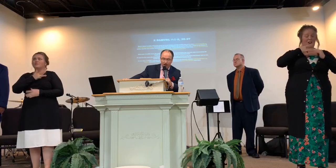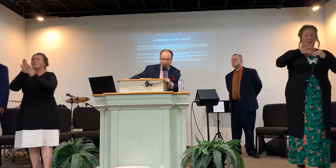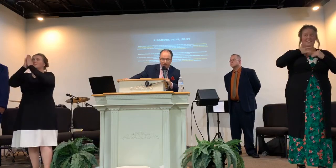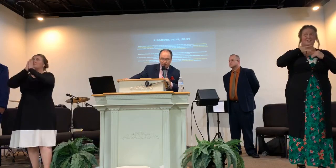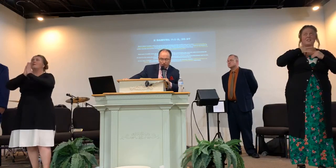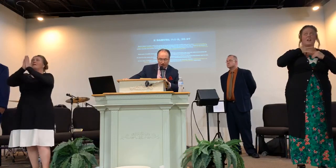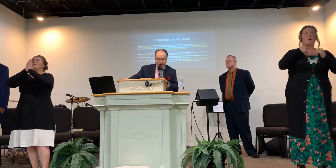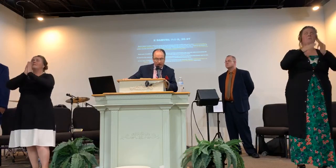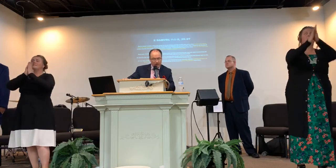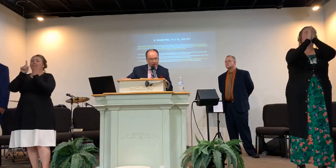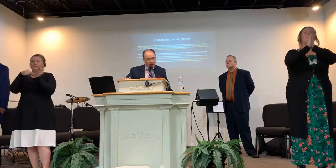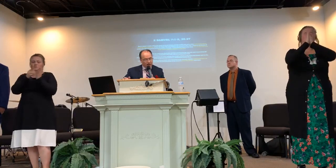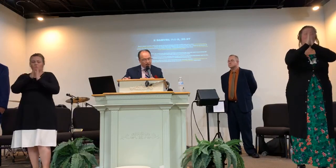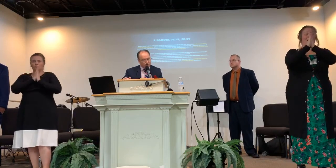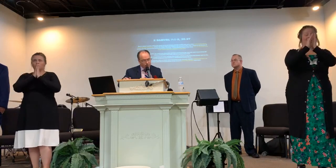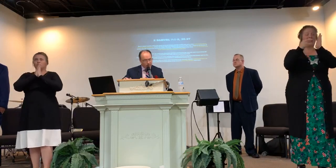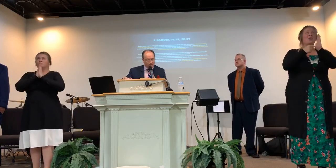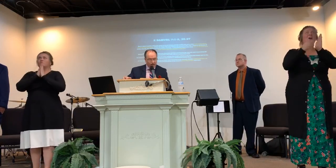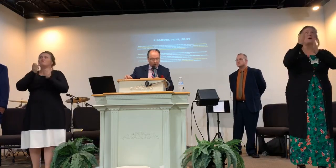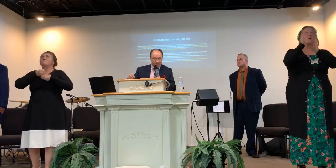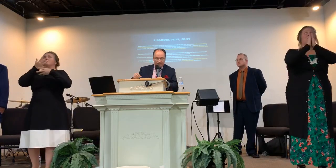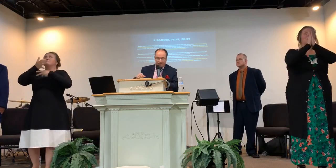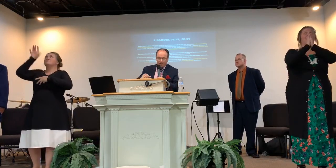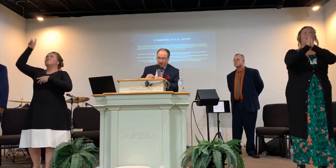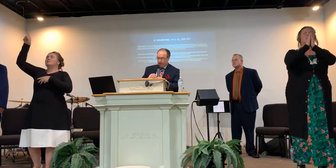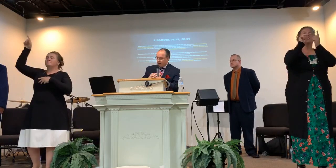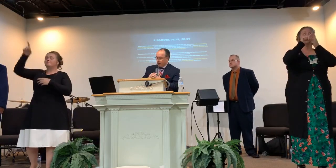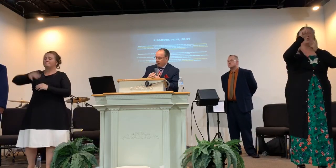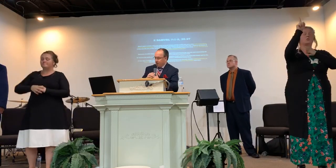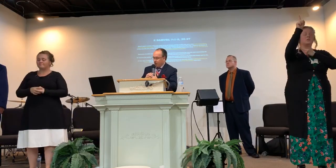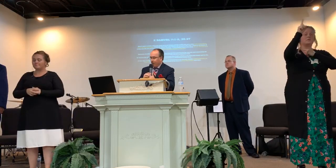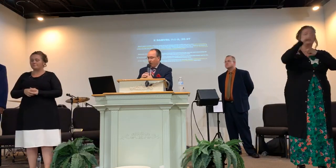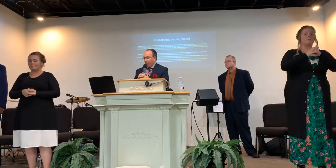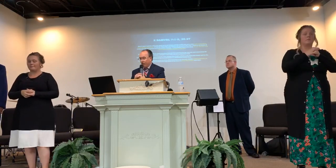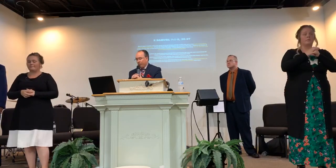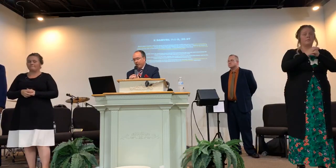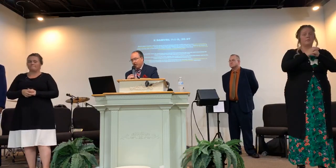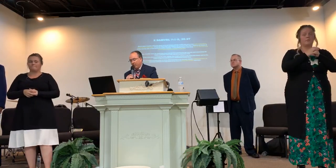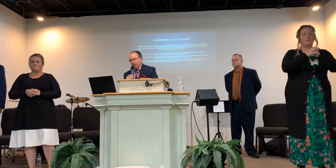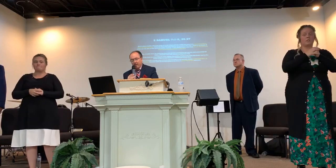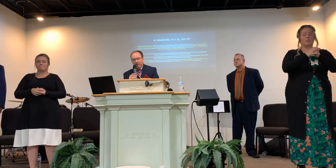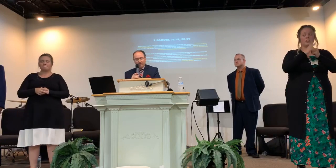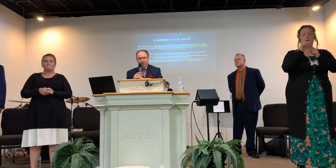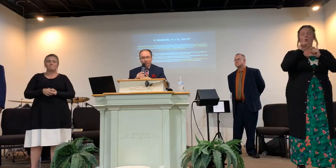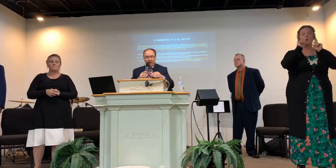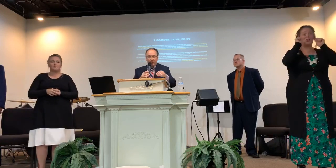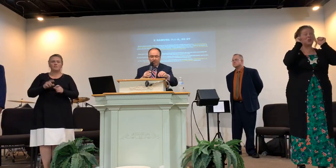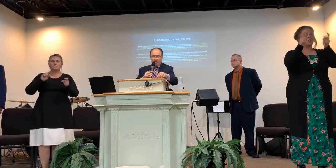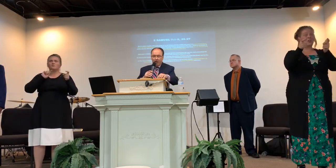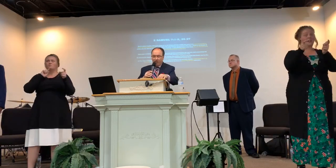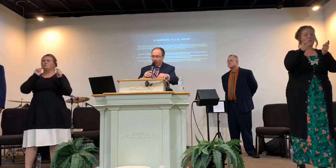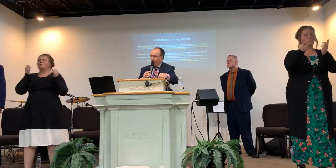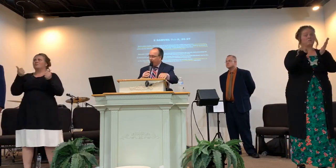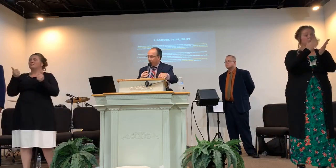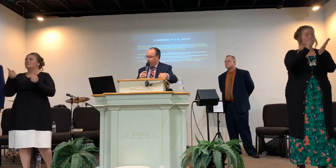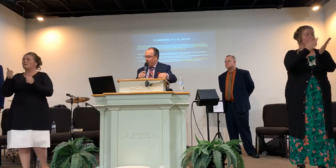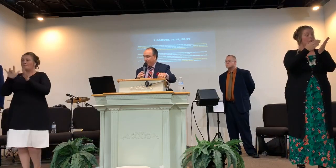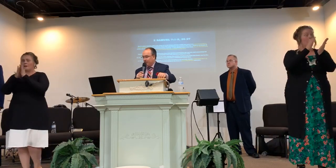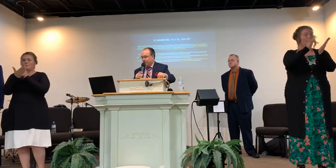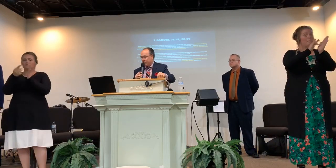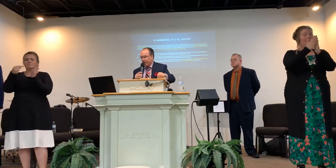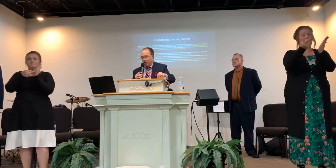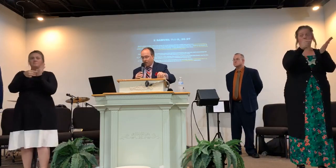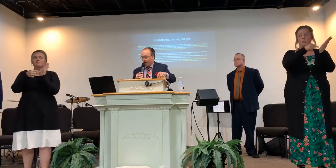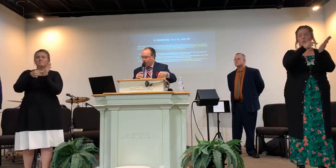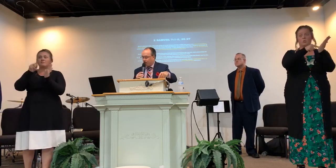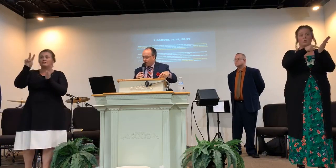pray this prayer unto thee. Turning over really quickly, if you can, if you have your Bible with me,